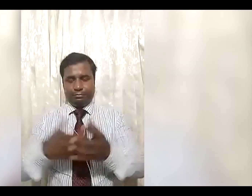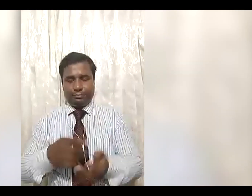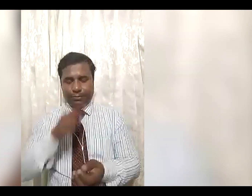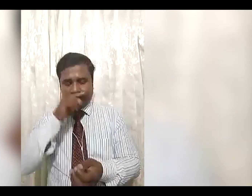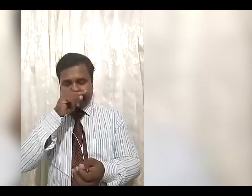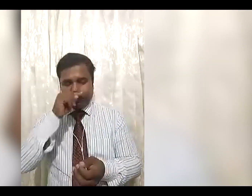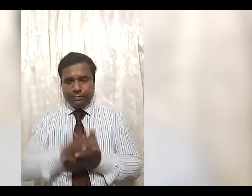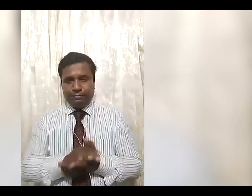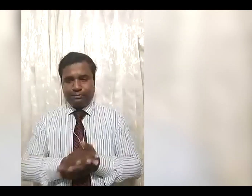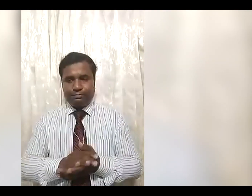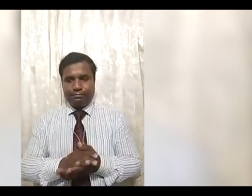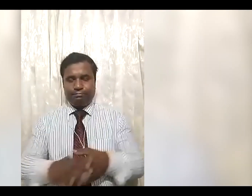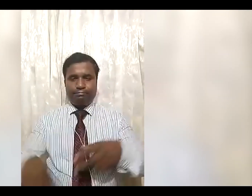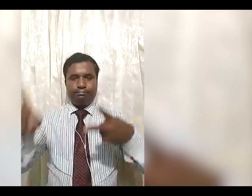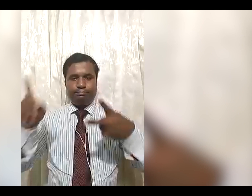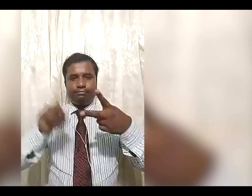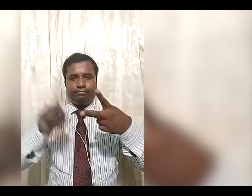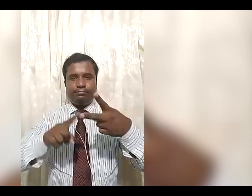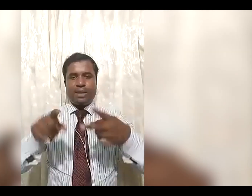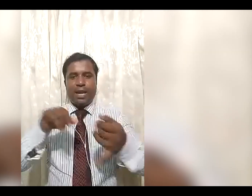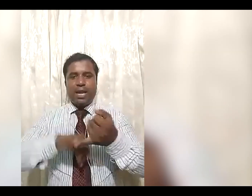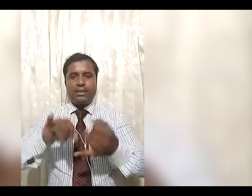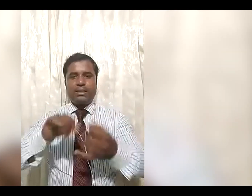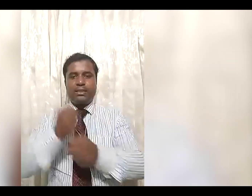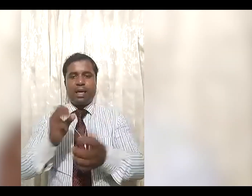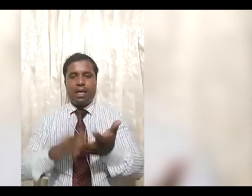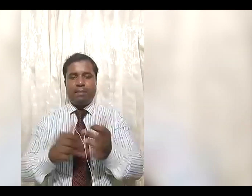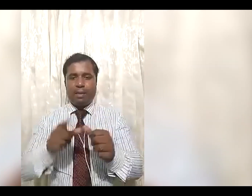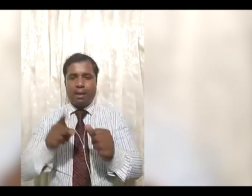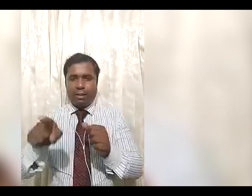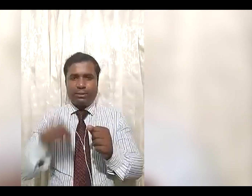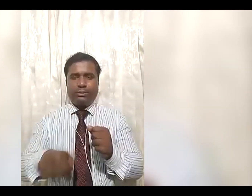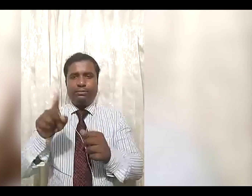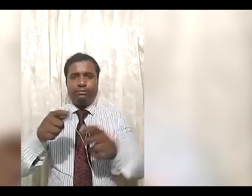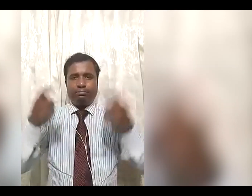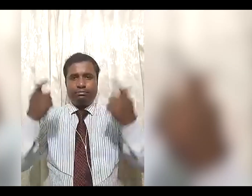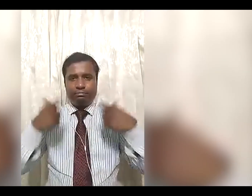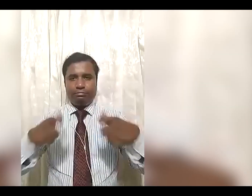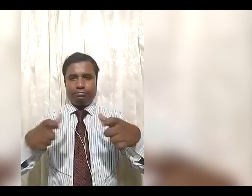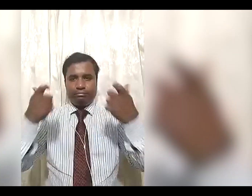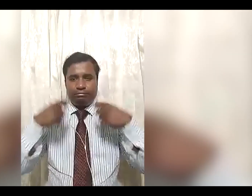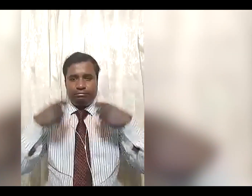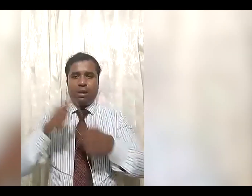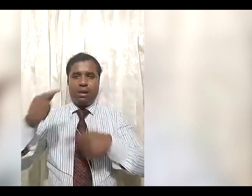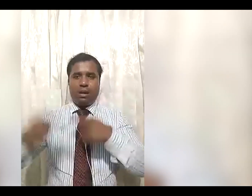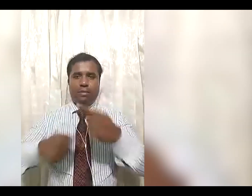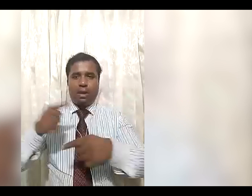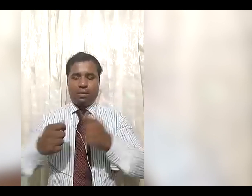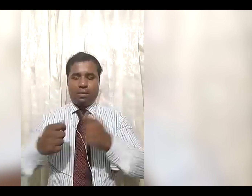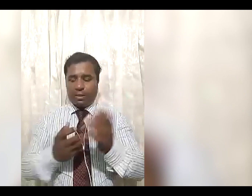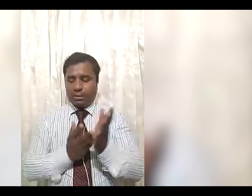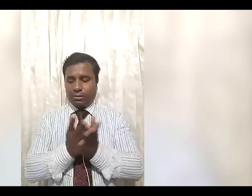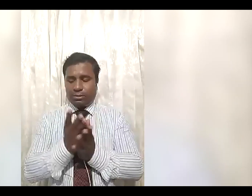stigma. As a person with disability, we face lots of stigma, misinformation, disinformation. Even in